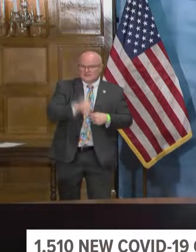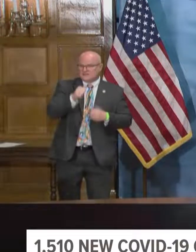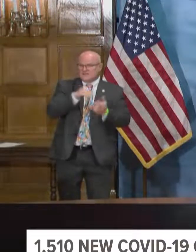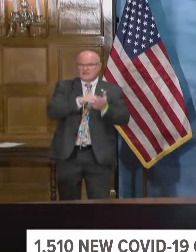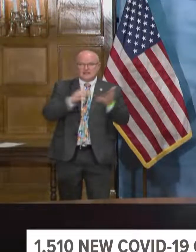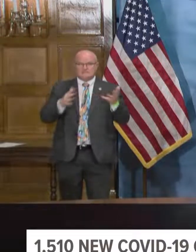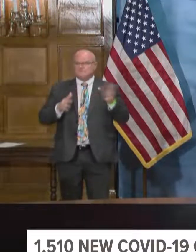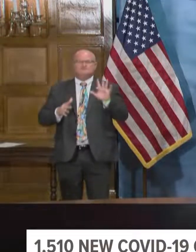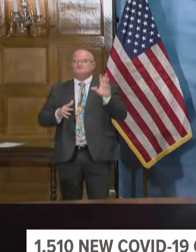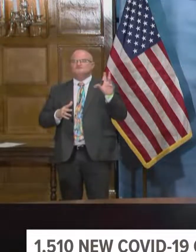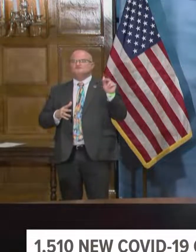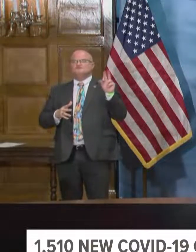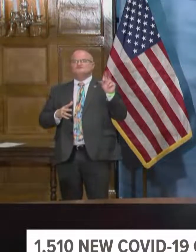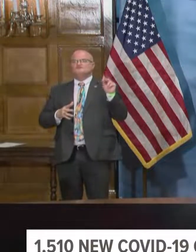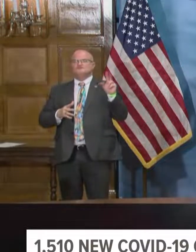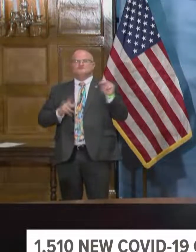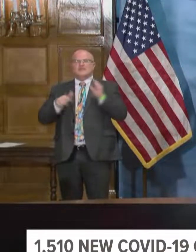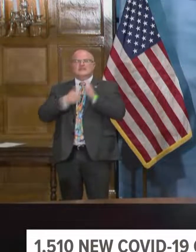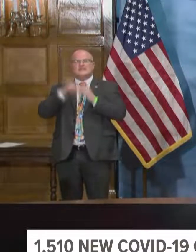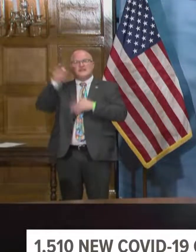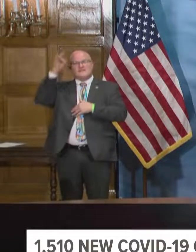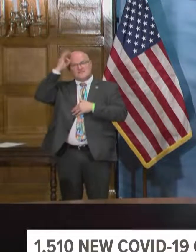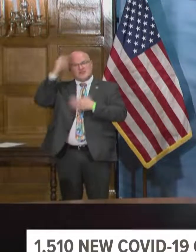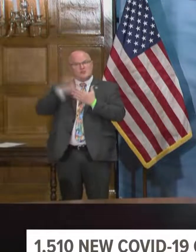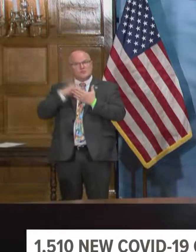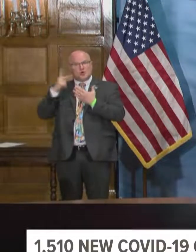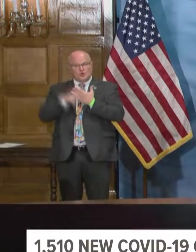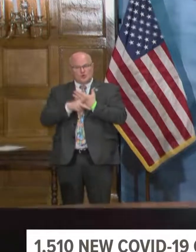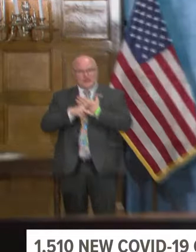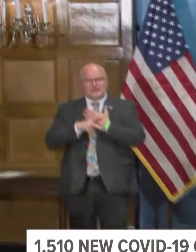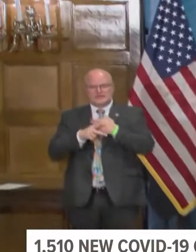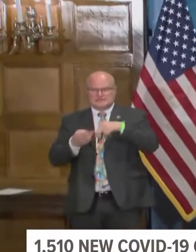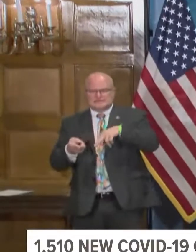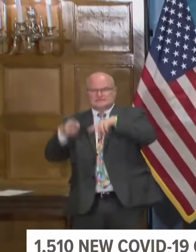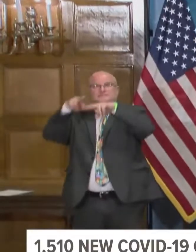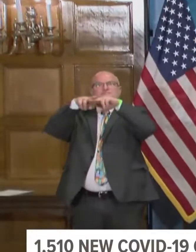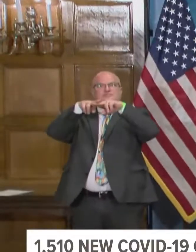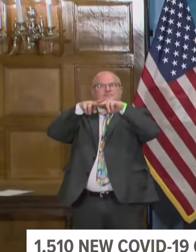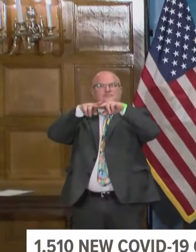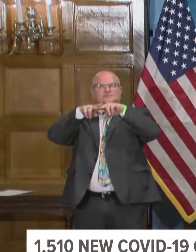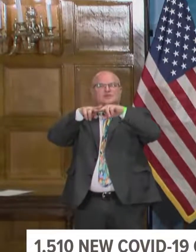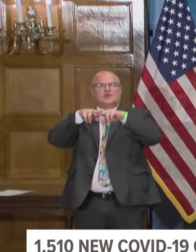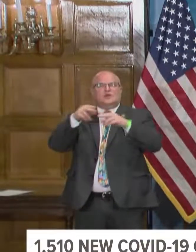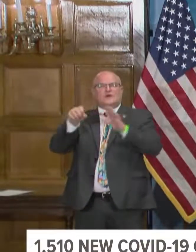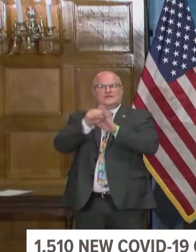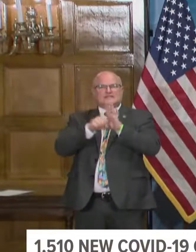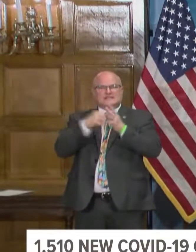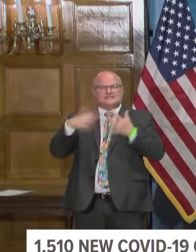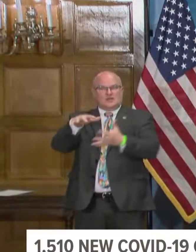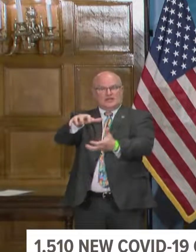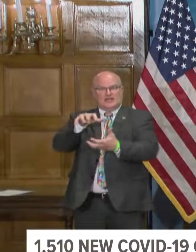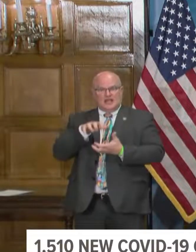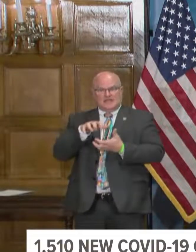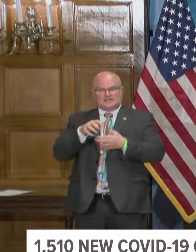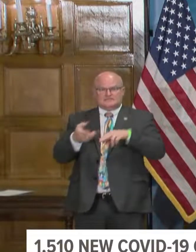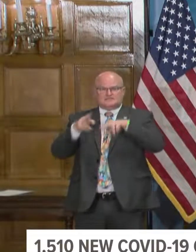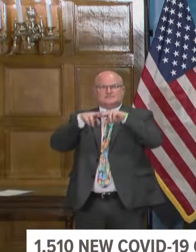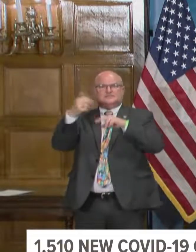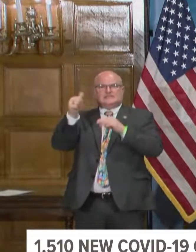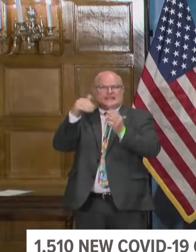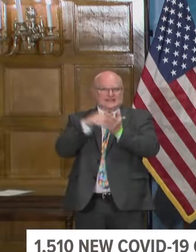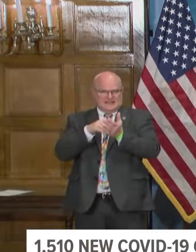No, this is a federal program that is over and above the state allocation, but they're